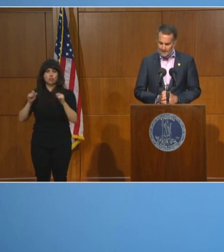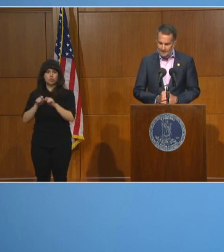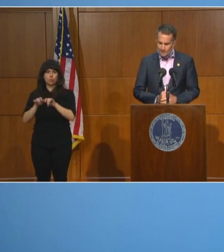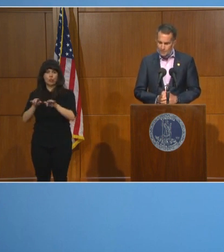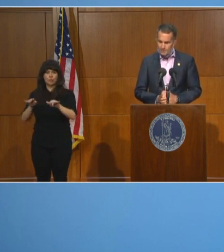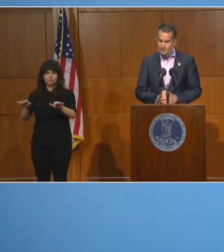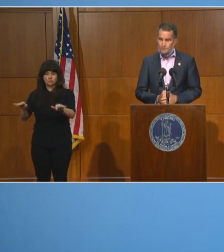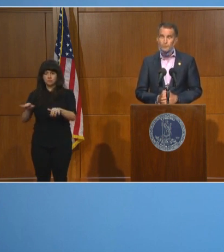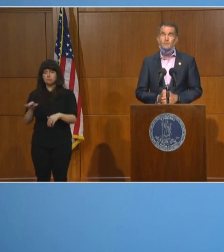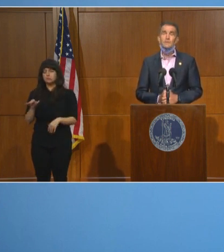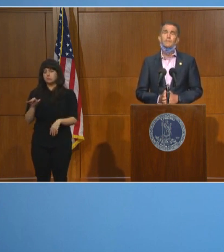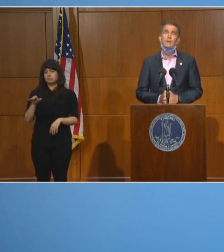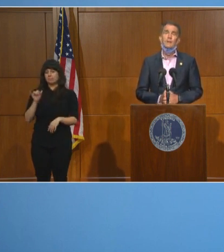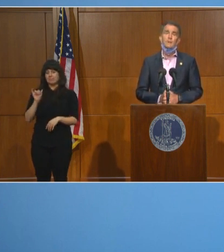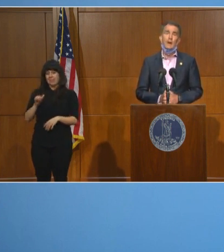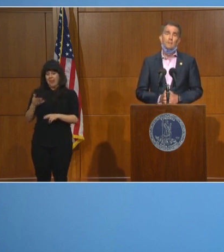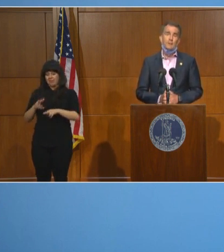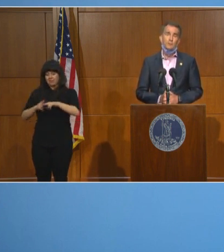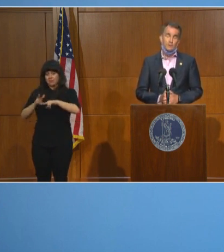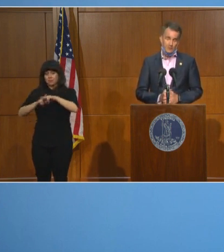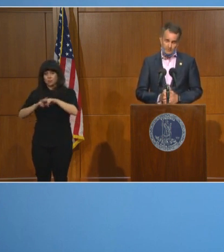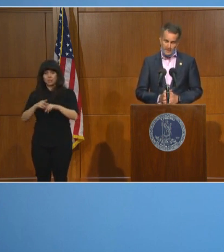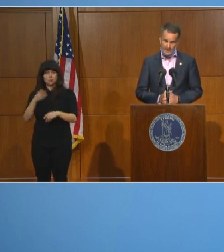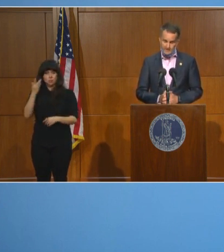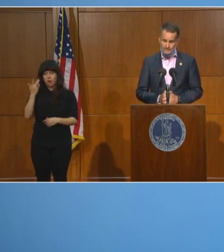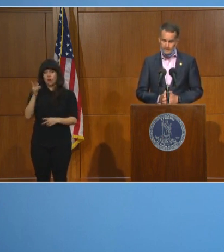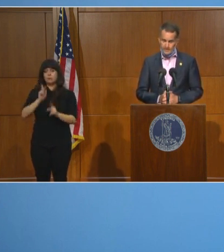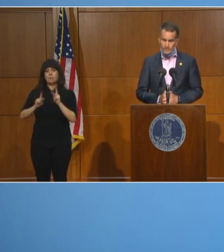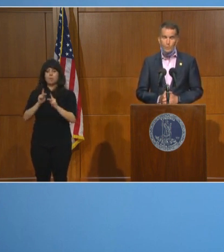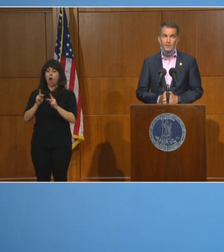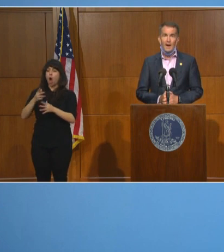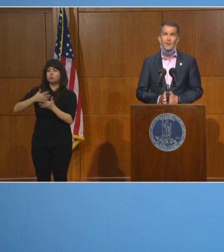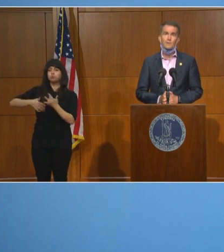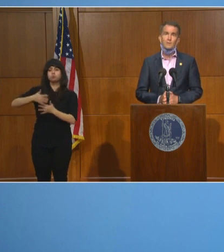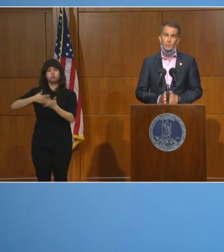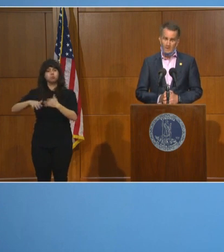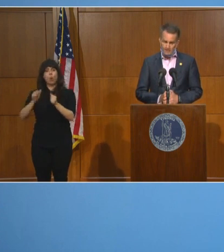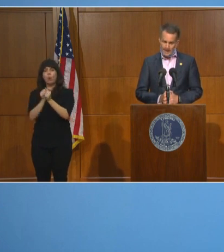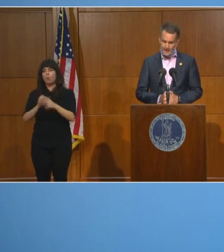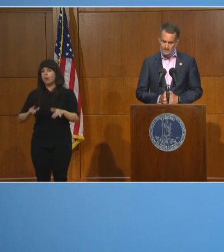lot of that increase is driven by people socializing